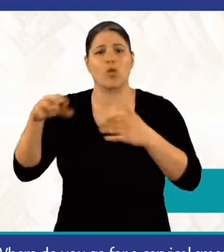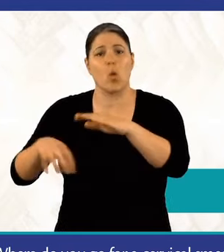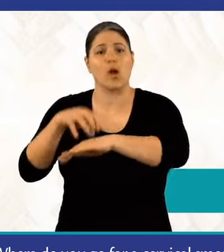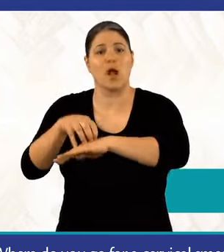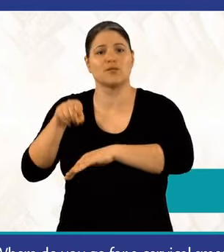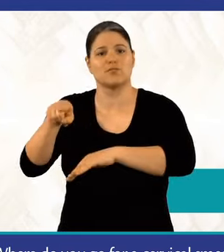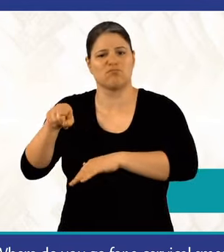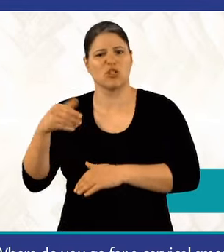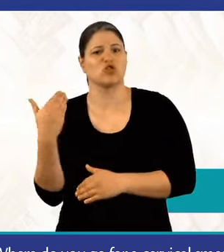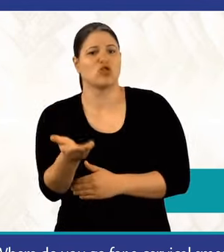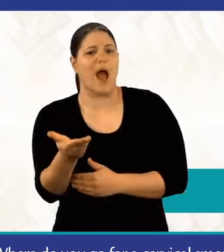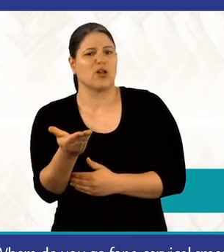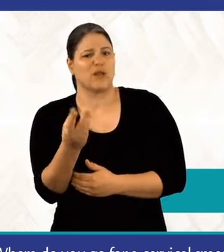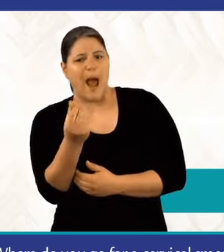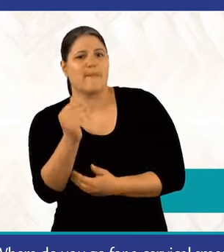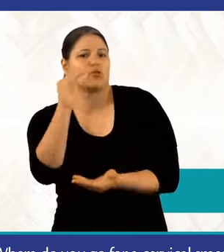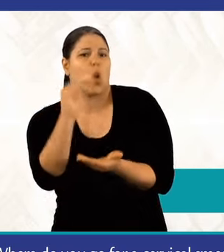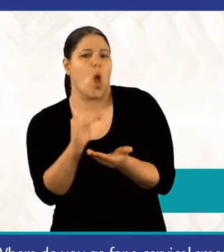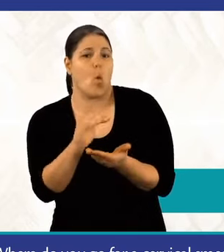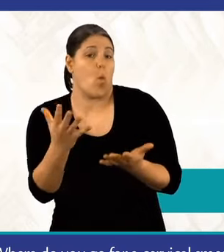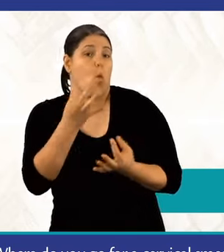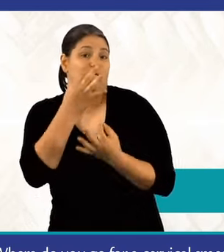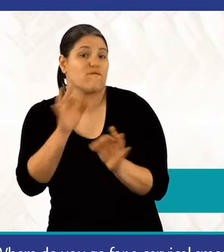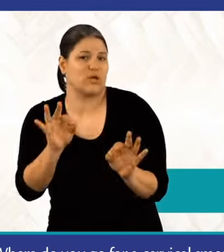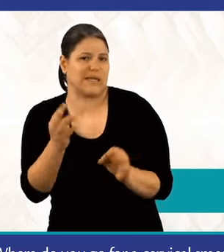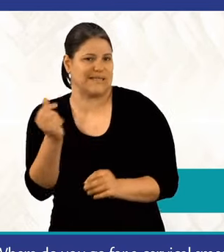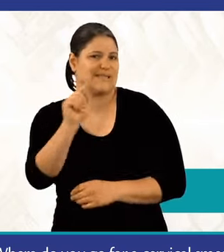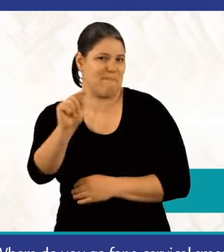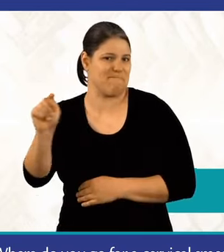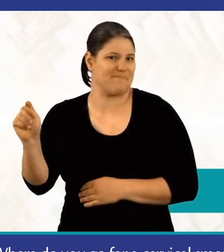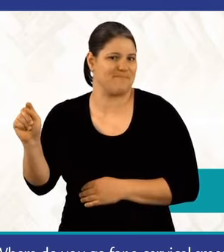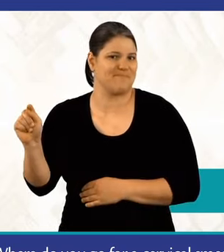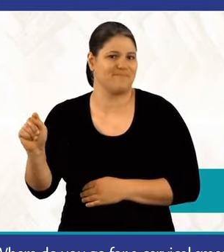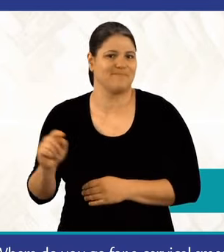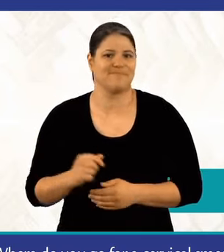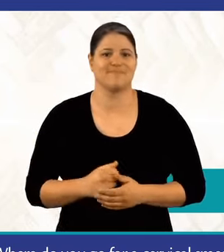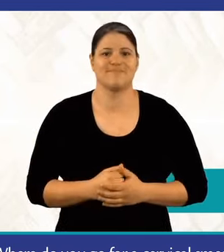Some community or primary health organisations offer a free or low-cost service.